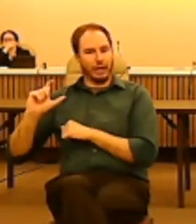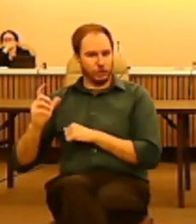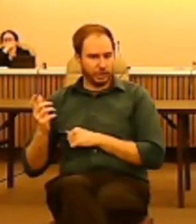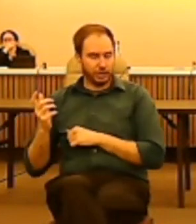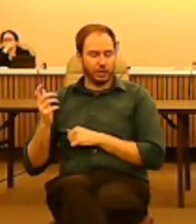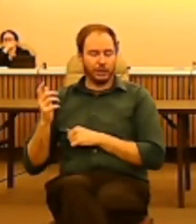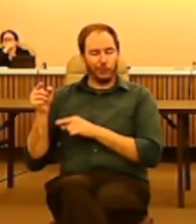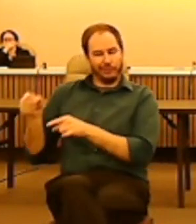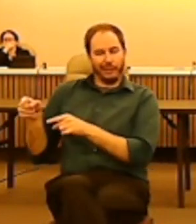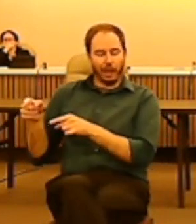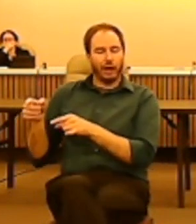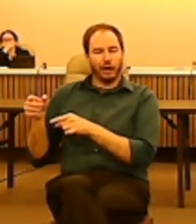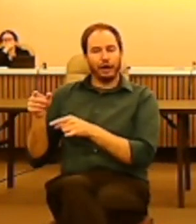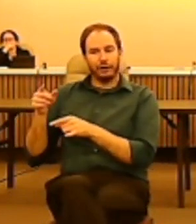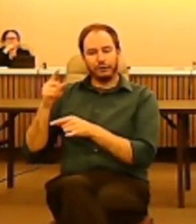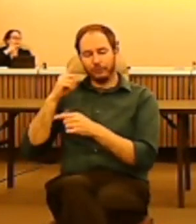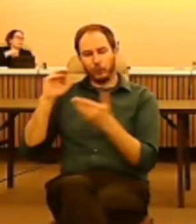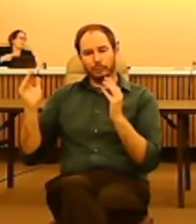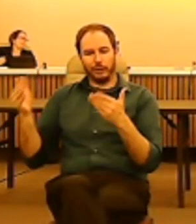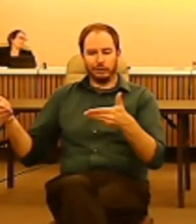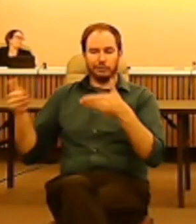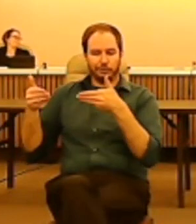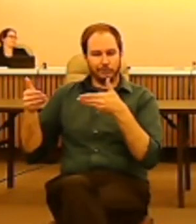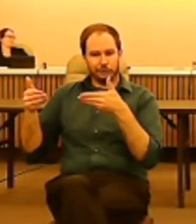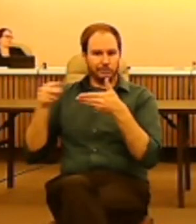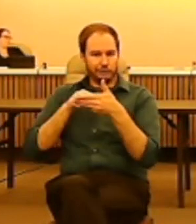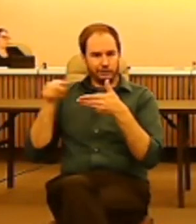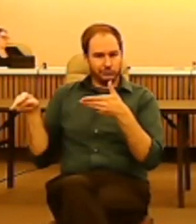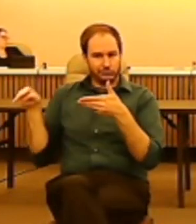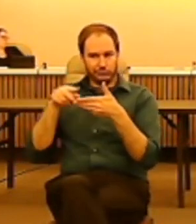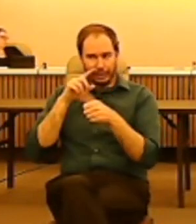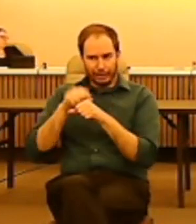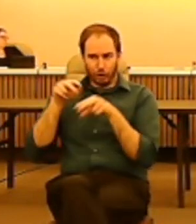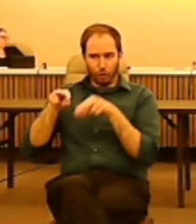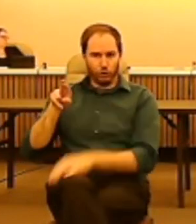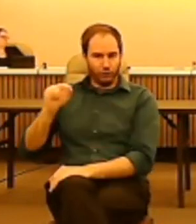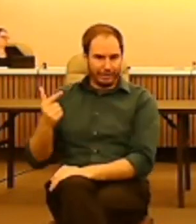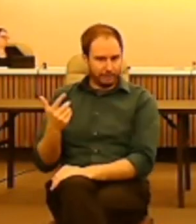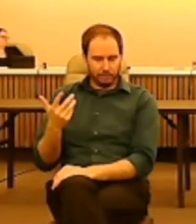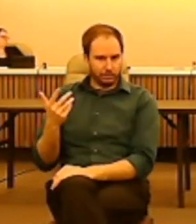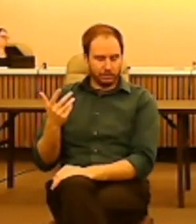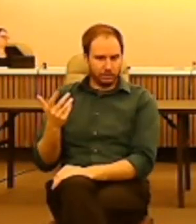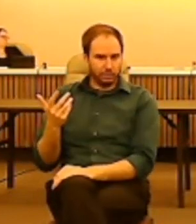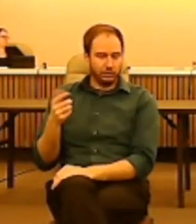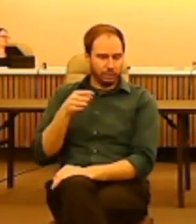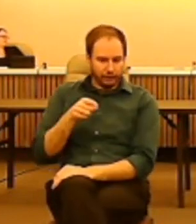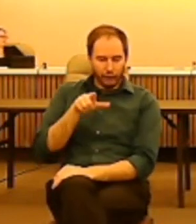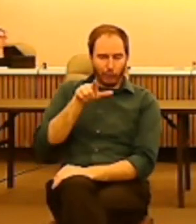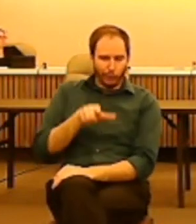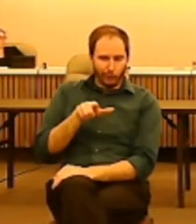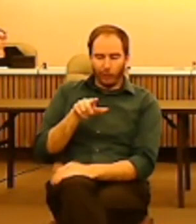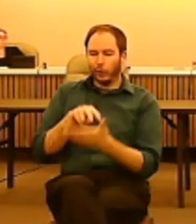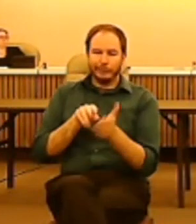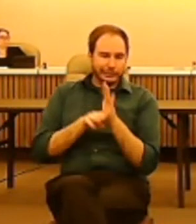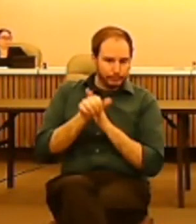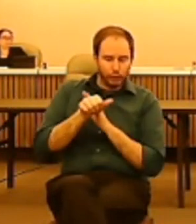that cost, when you look at the price between the two different models, again, it's, you know, less than 100 or, you know,